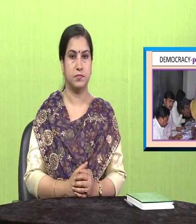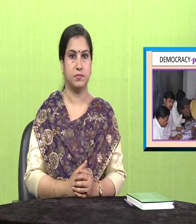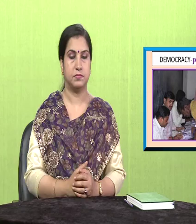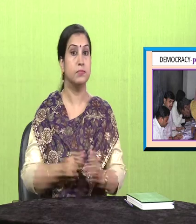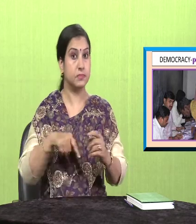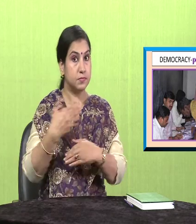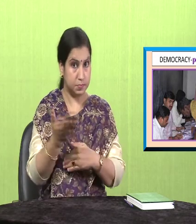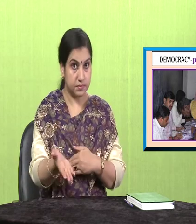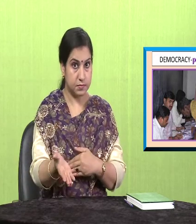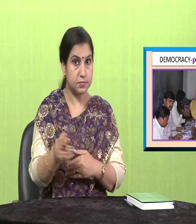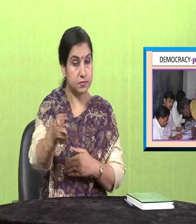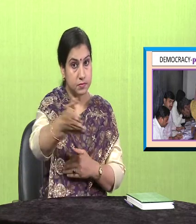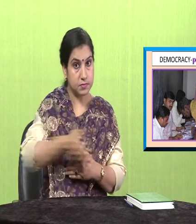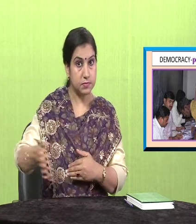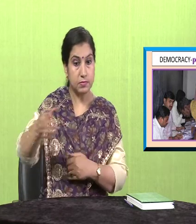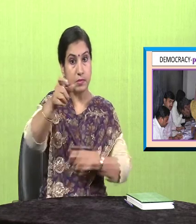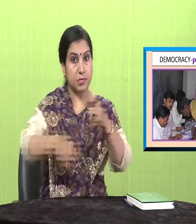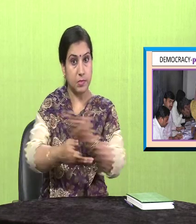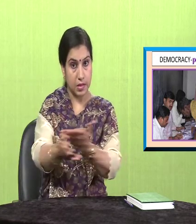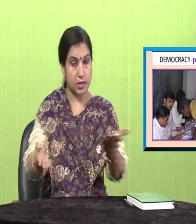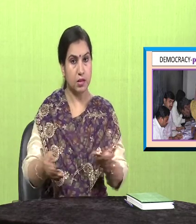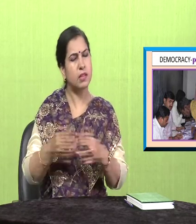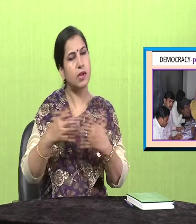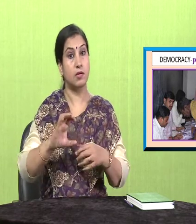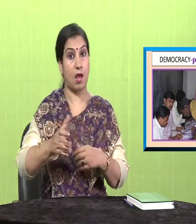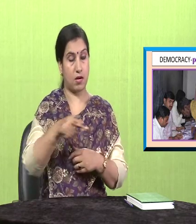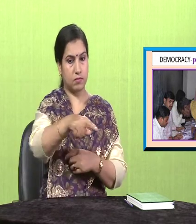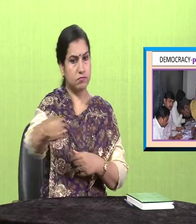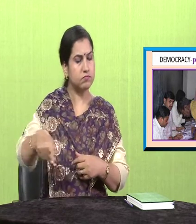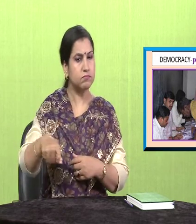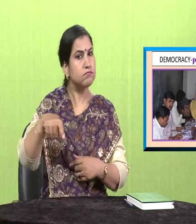Therefore, the people of the country choose their government.